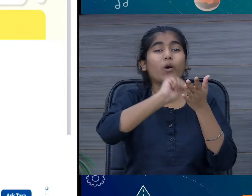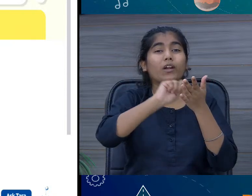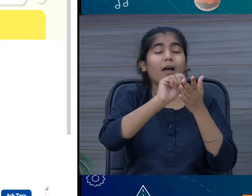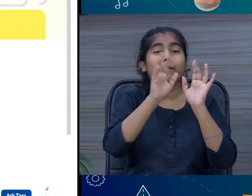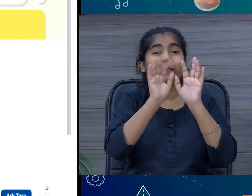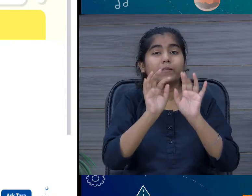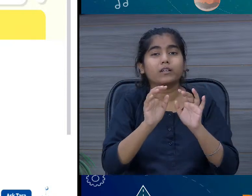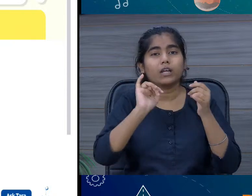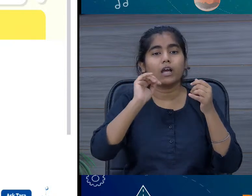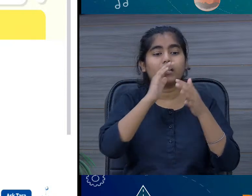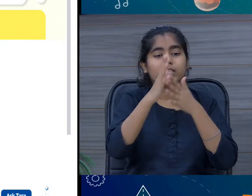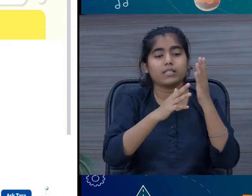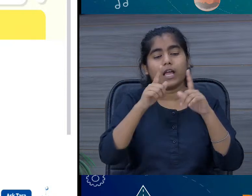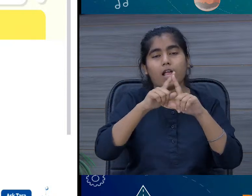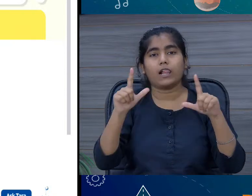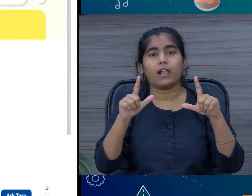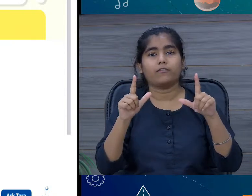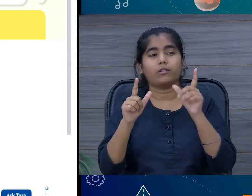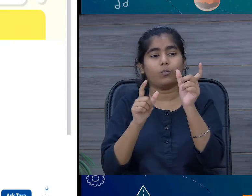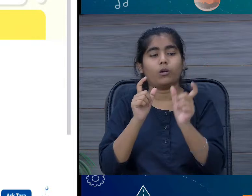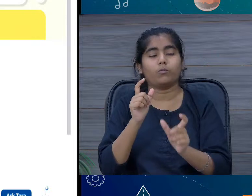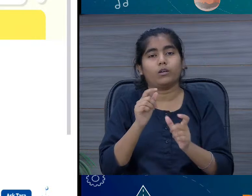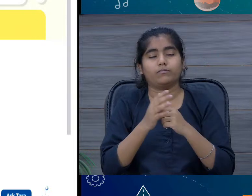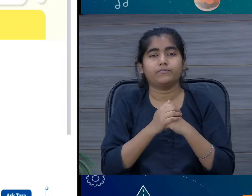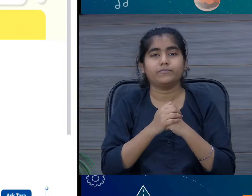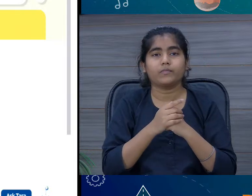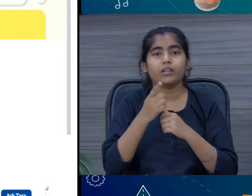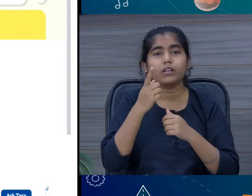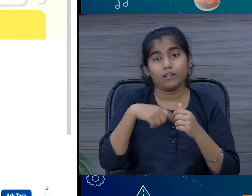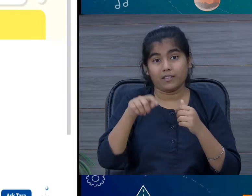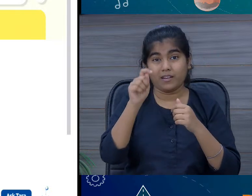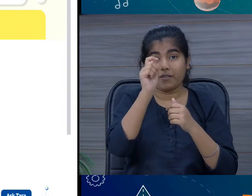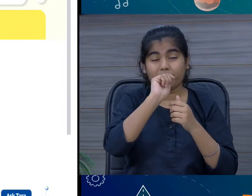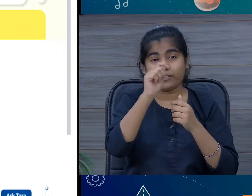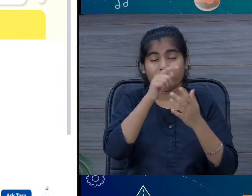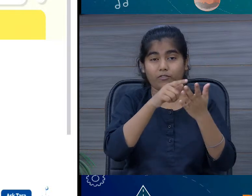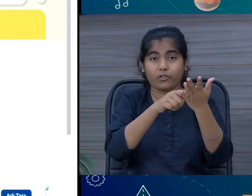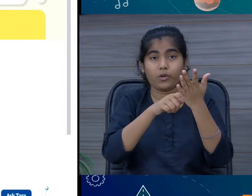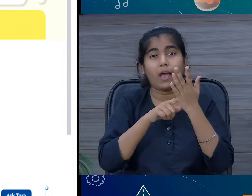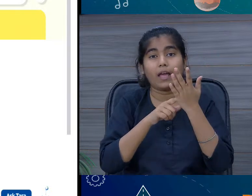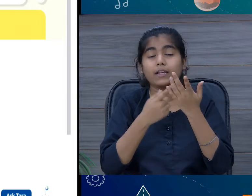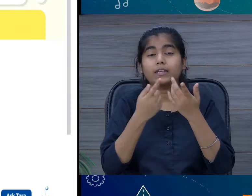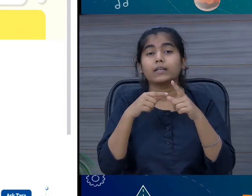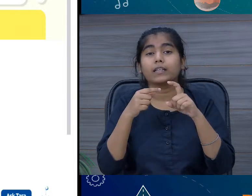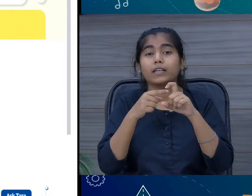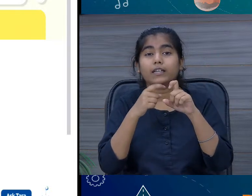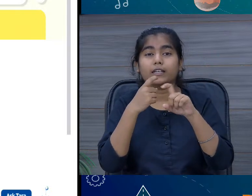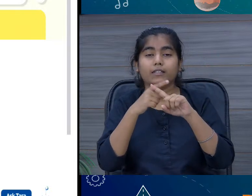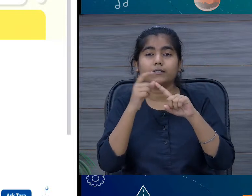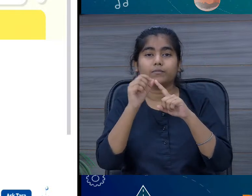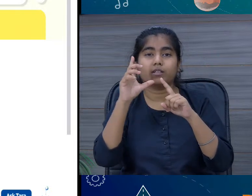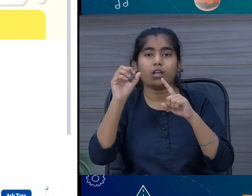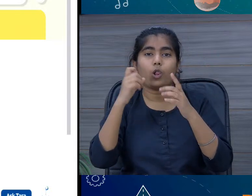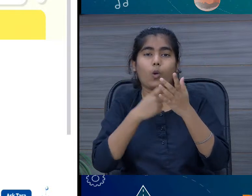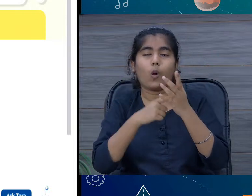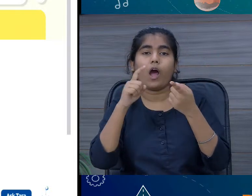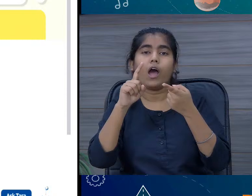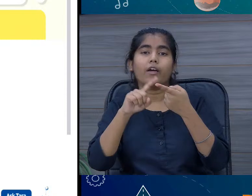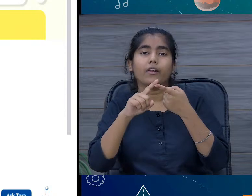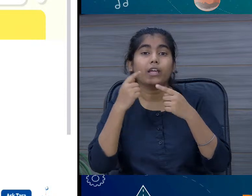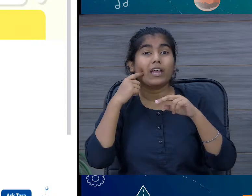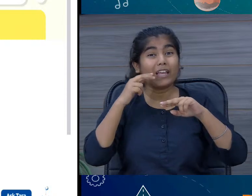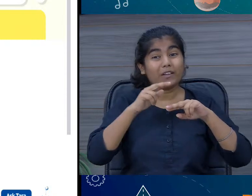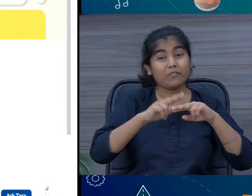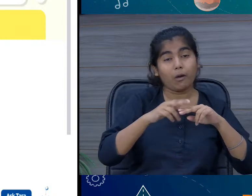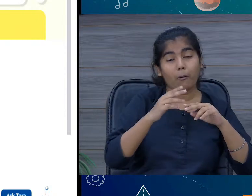sign language, and here we have written on the screen explore the sign language. So but if you will even write the word sign language,